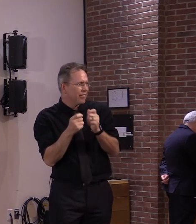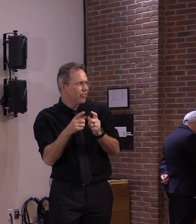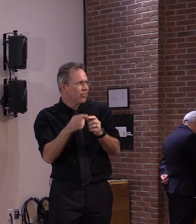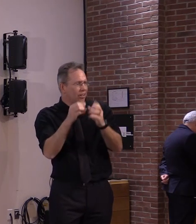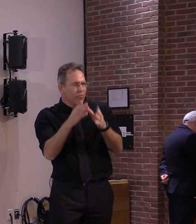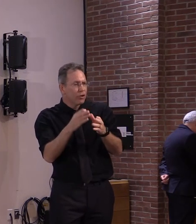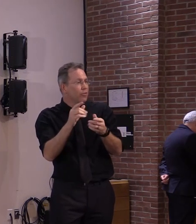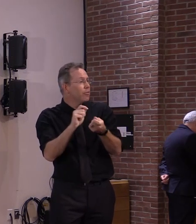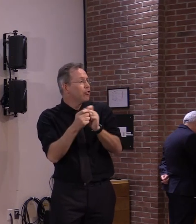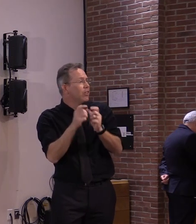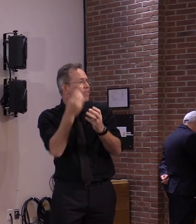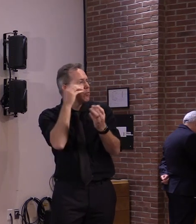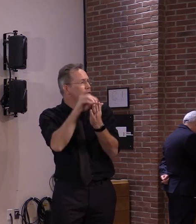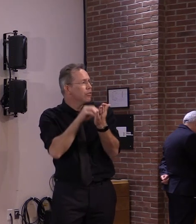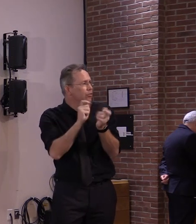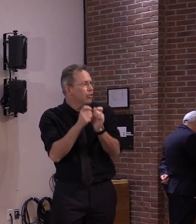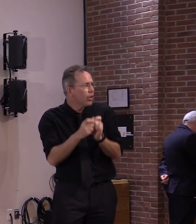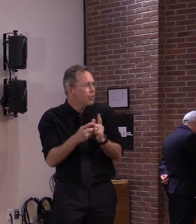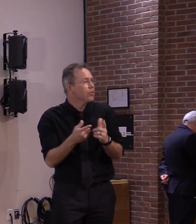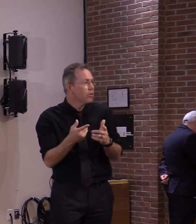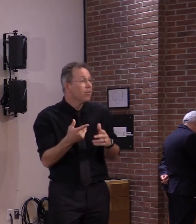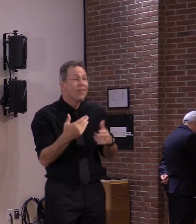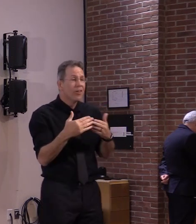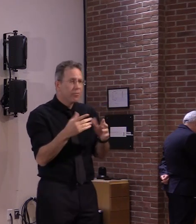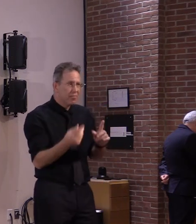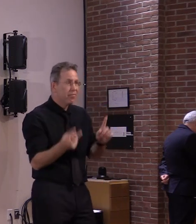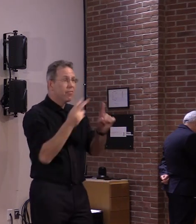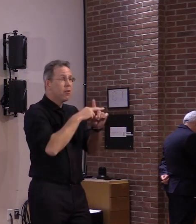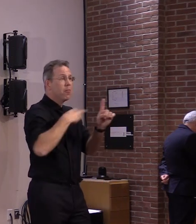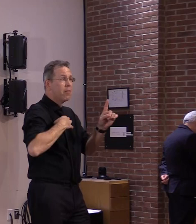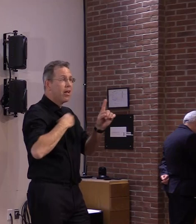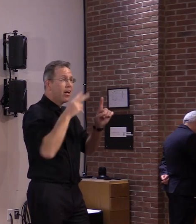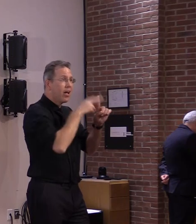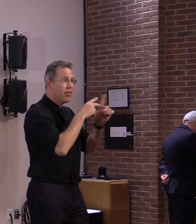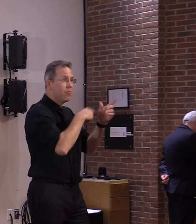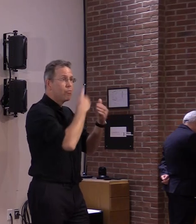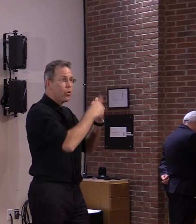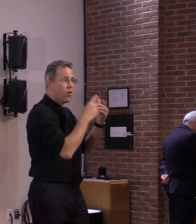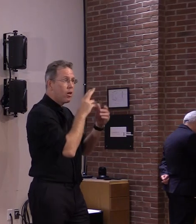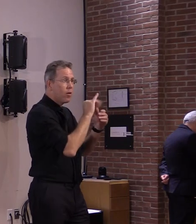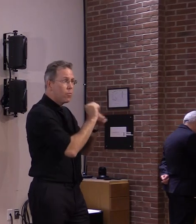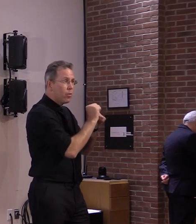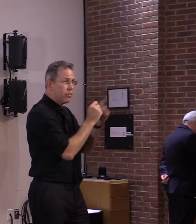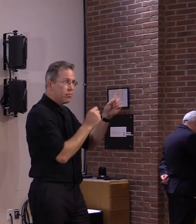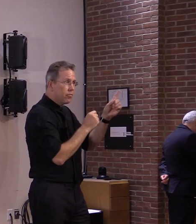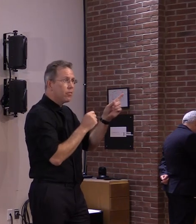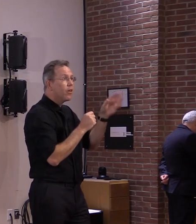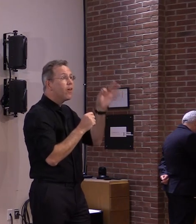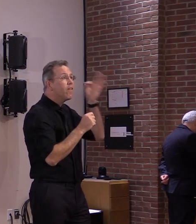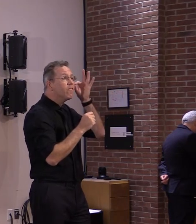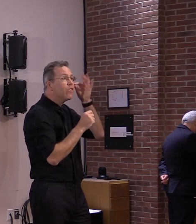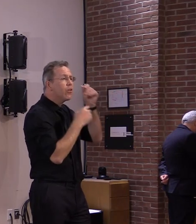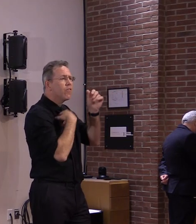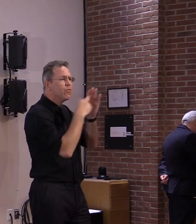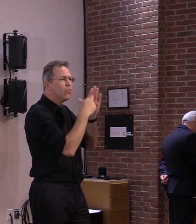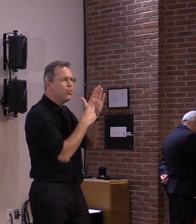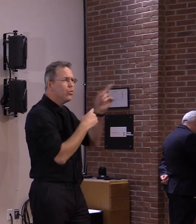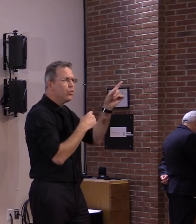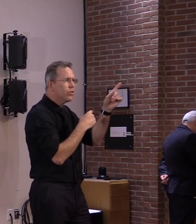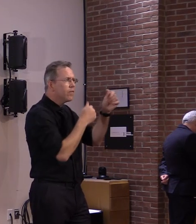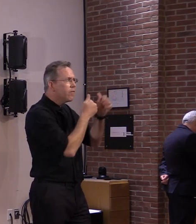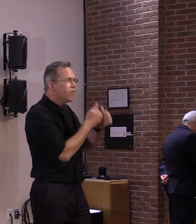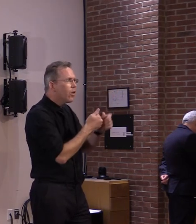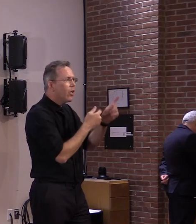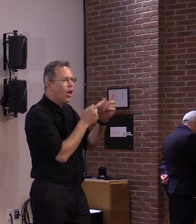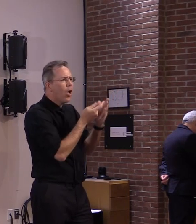could be that they filed under one program, and as federal guidance changed, they were made eligible for another program.